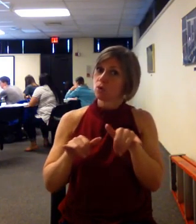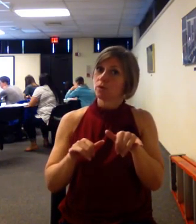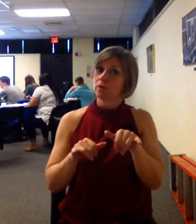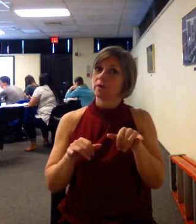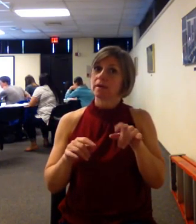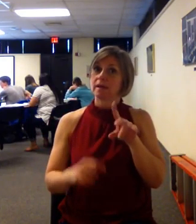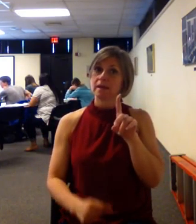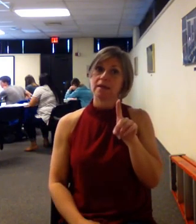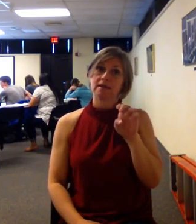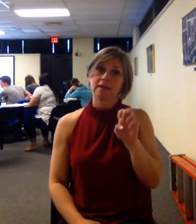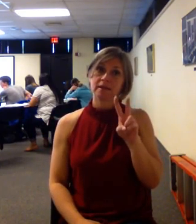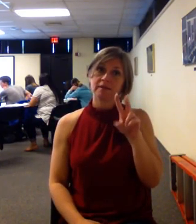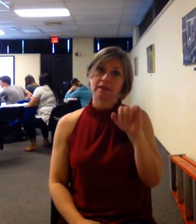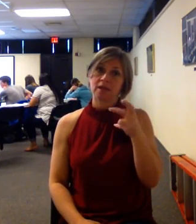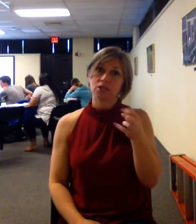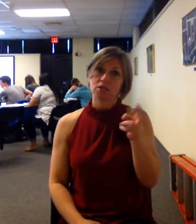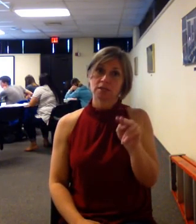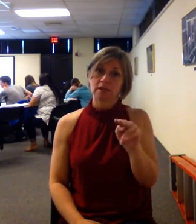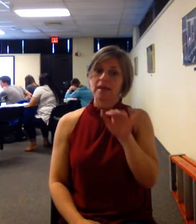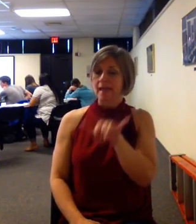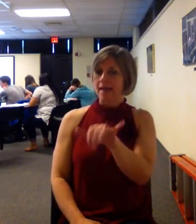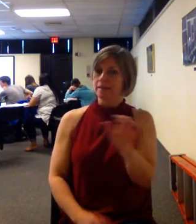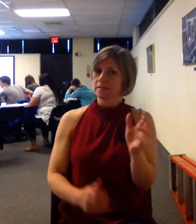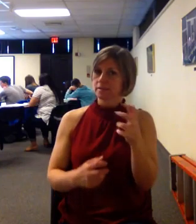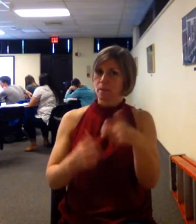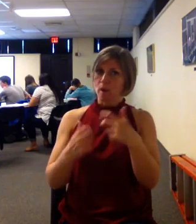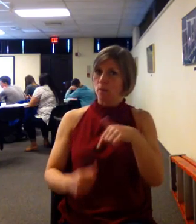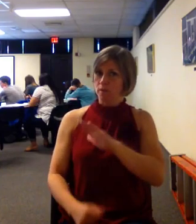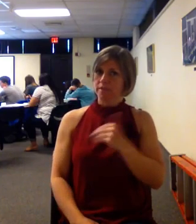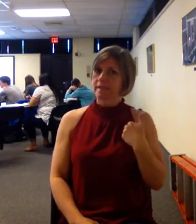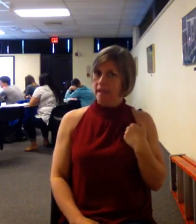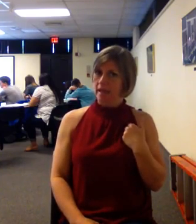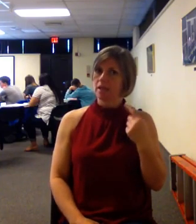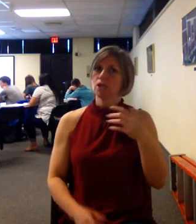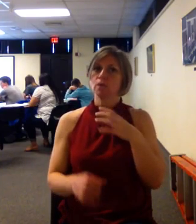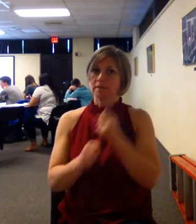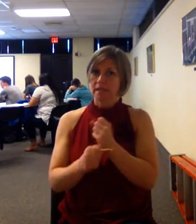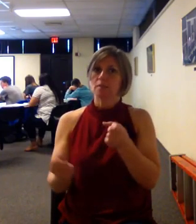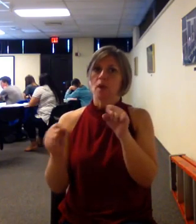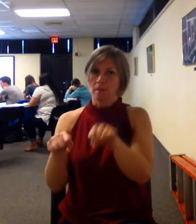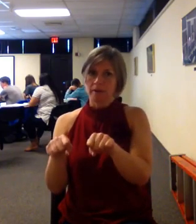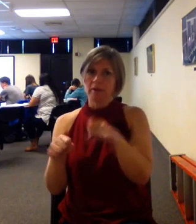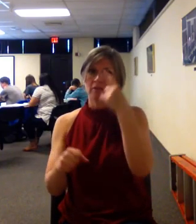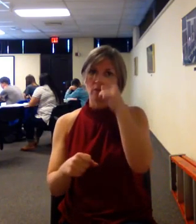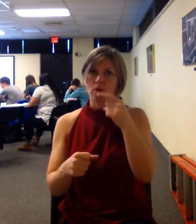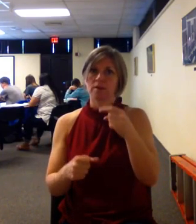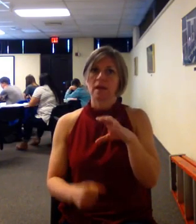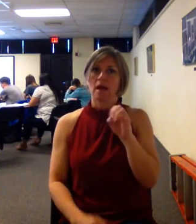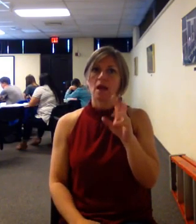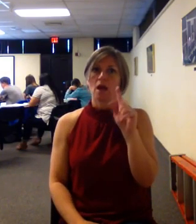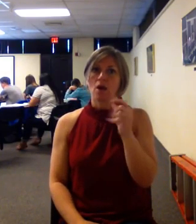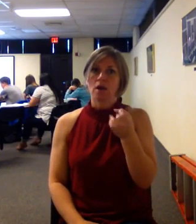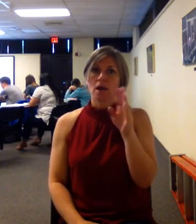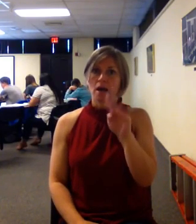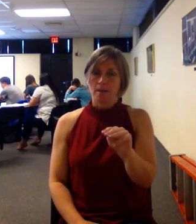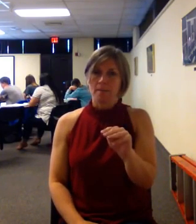this is basically the problem that we just had where you're taking the probability of the outcome of the state of the economy times the expected